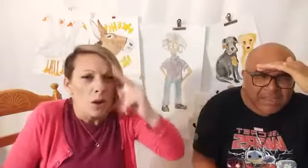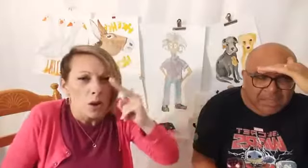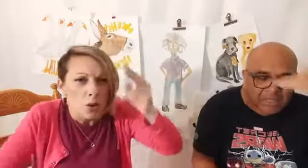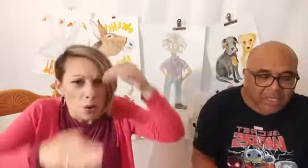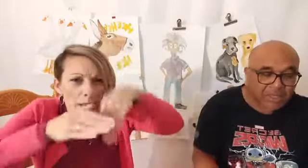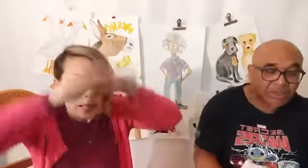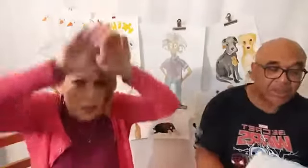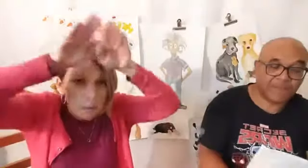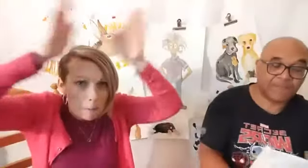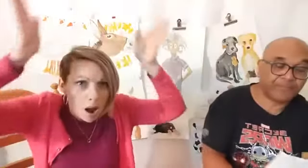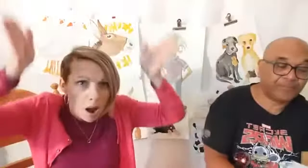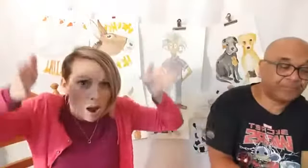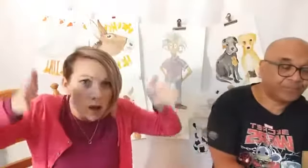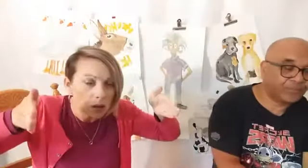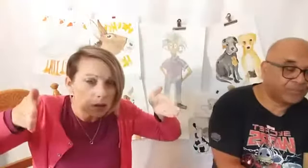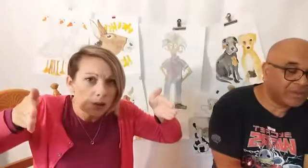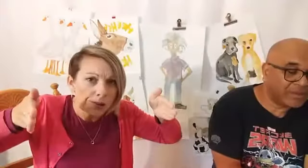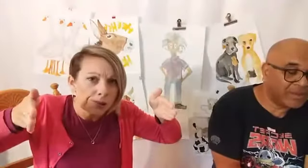in the barn.